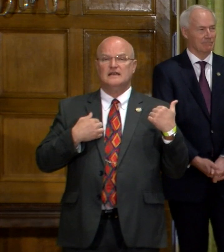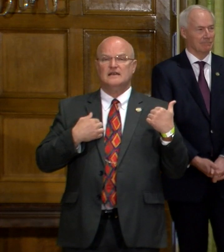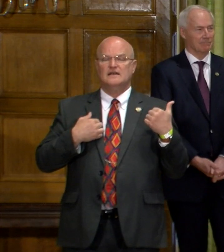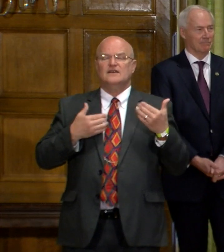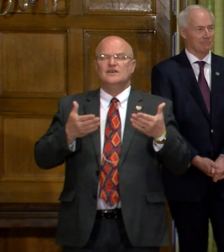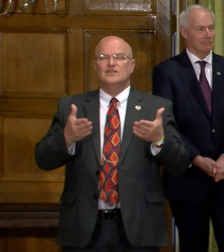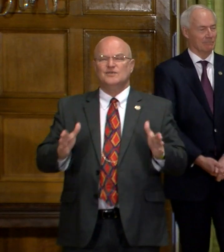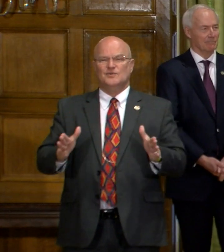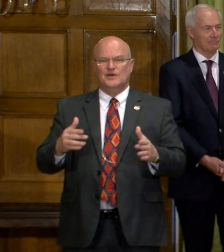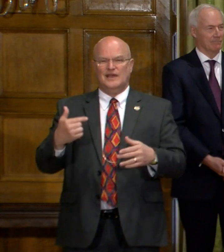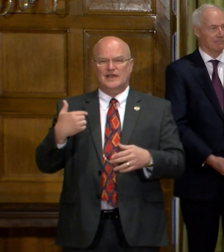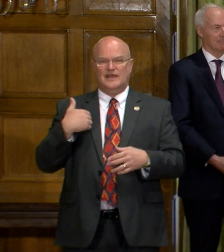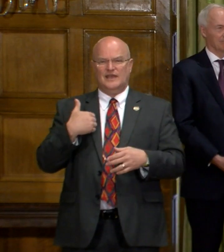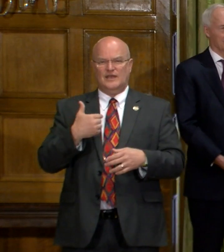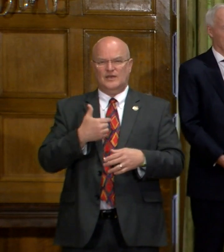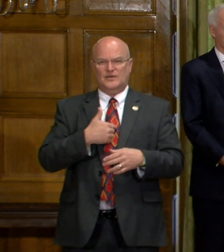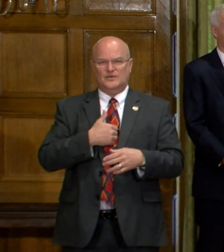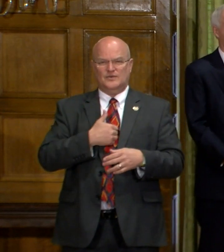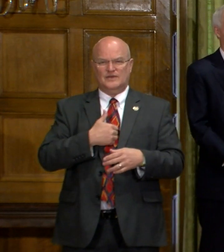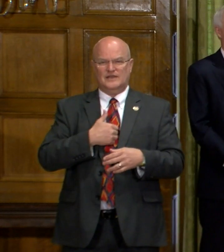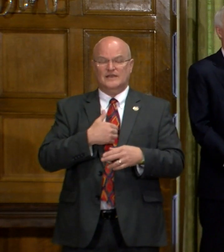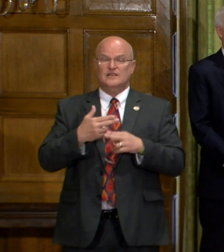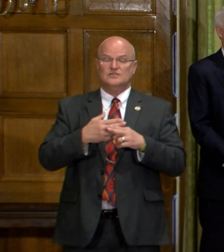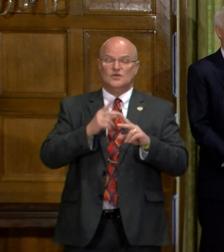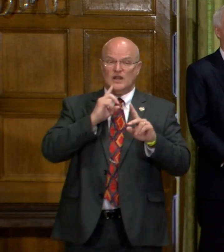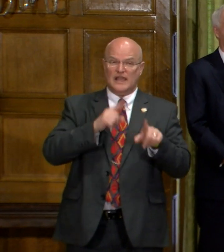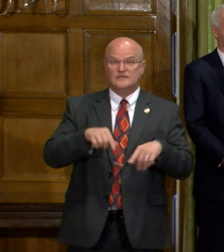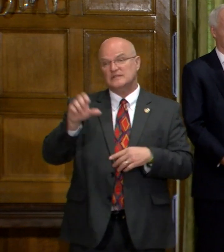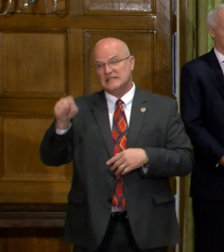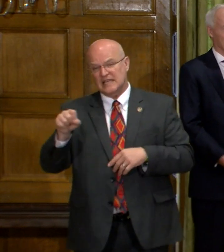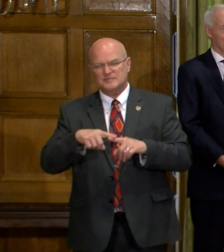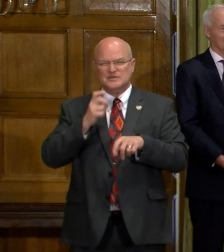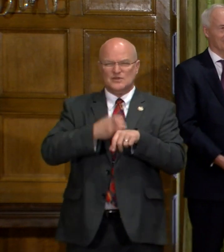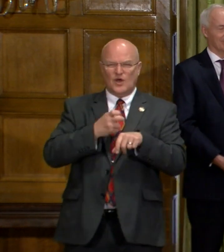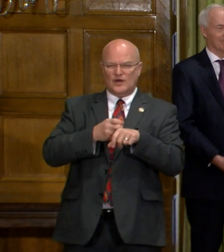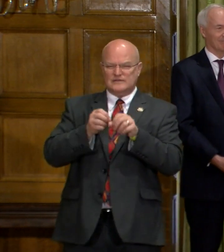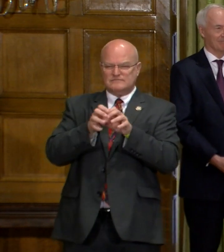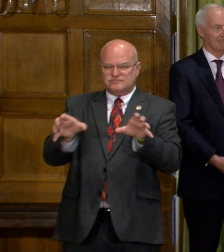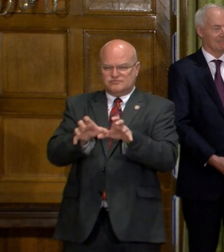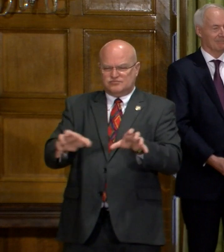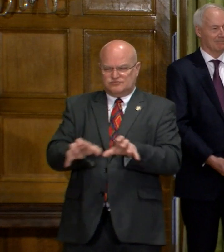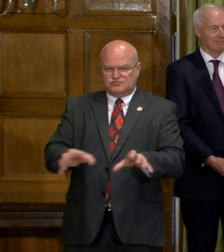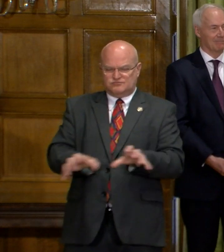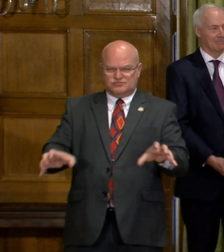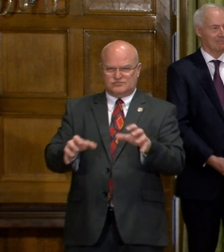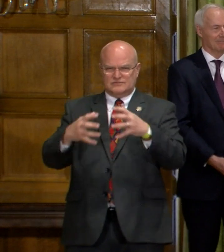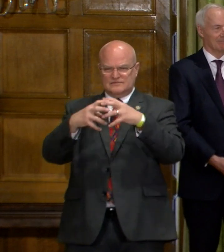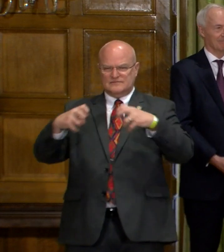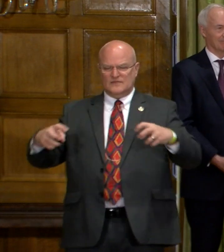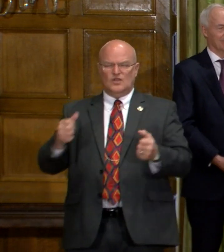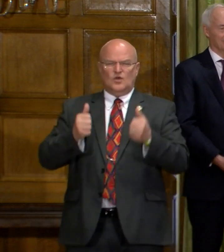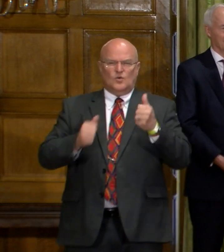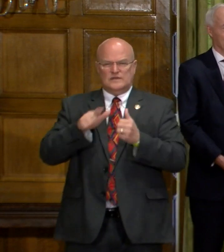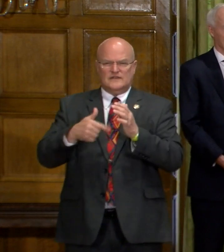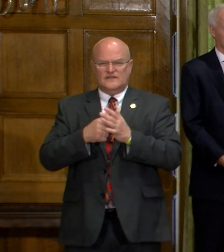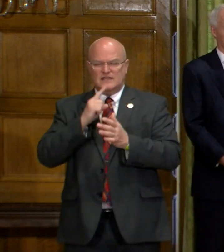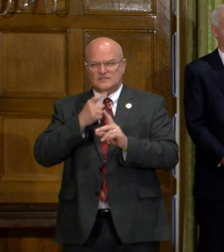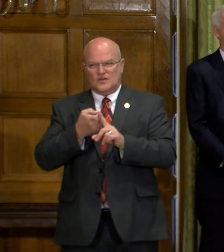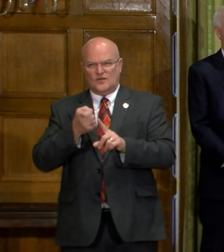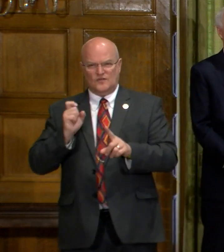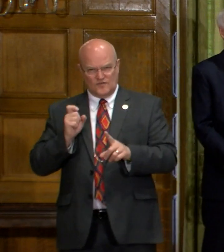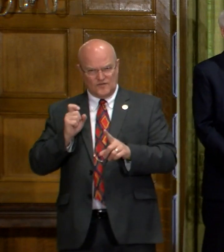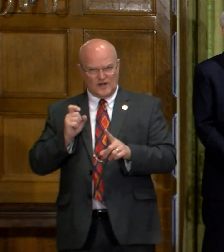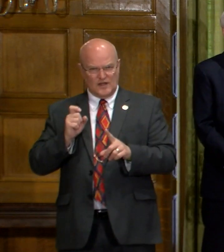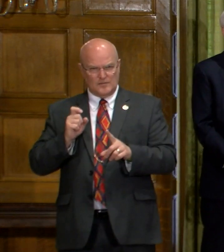the way we, the short answer is yes, but it's hard to sort out and tease out which of these are